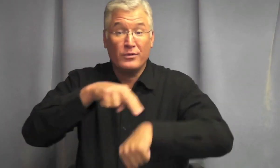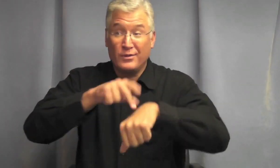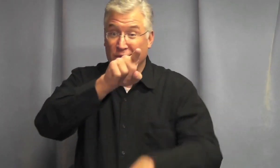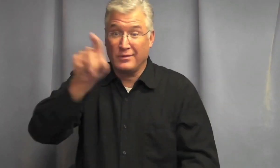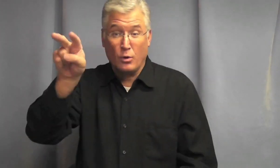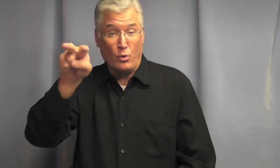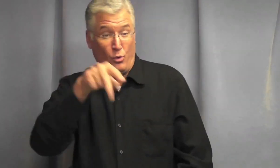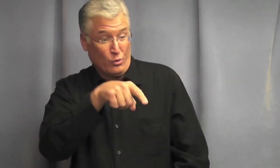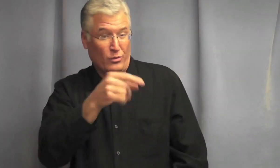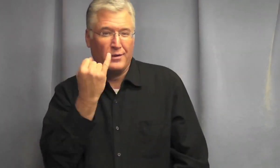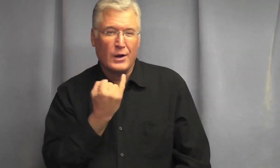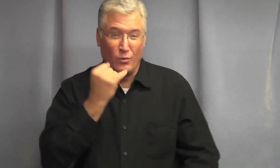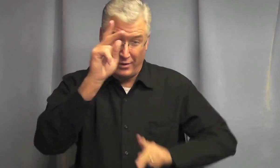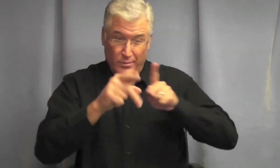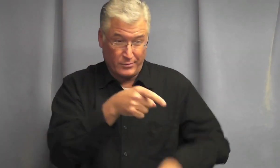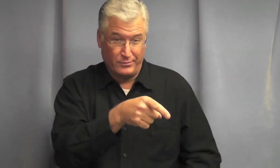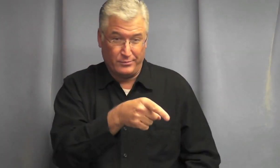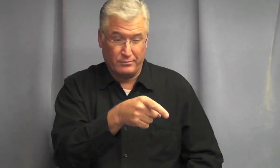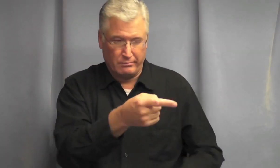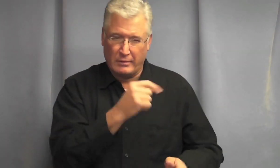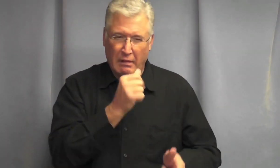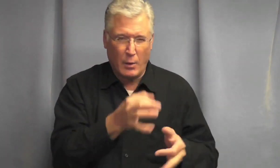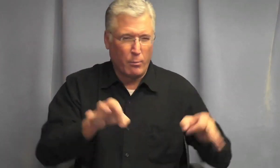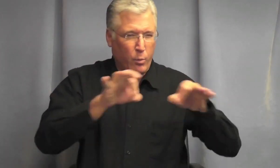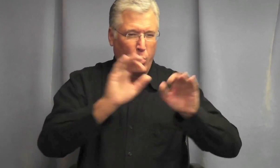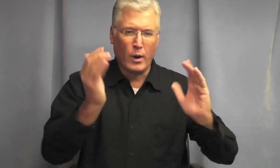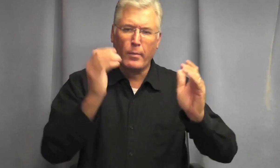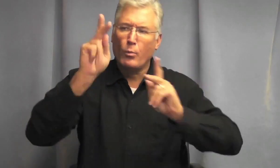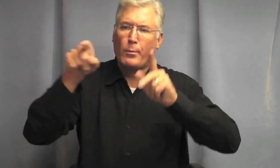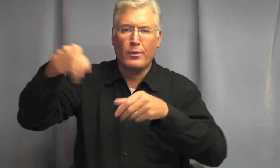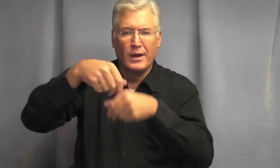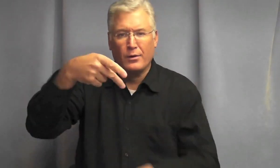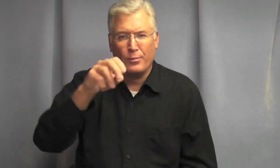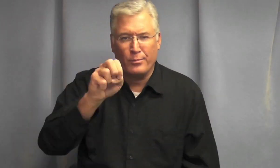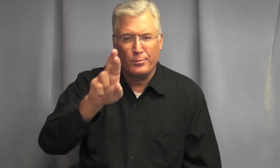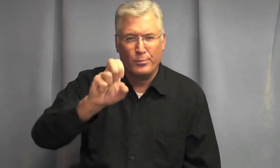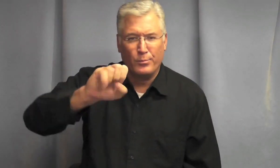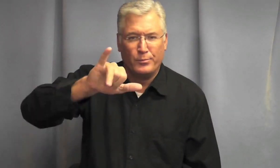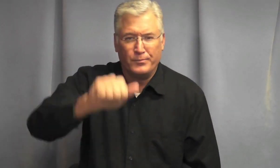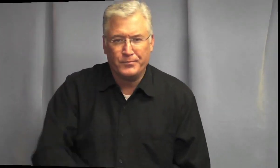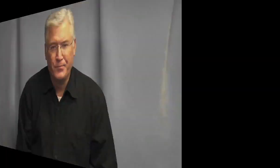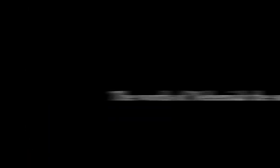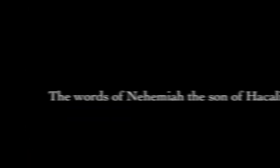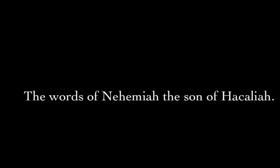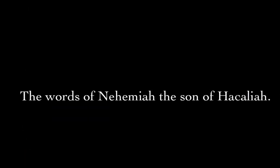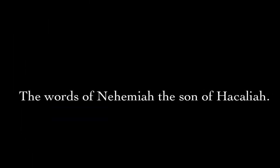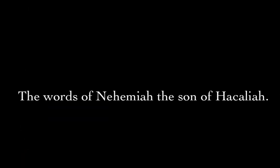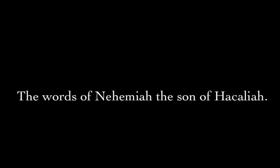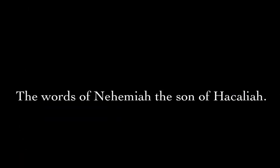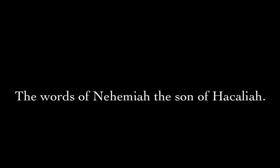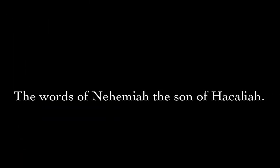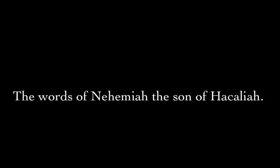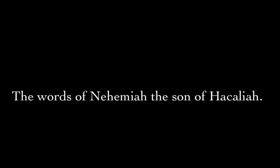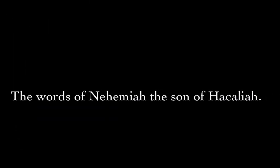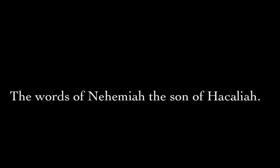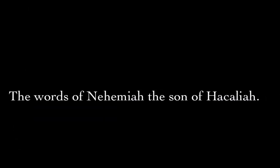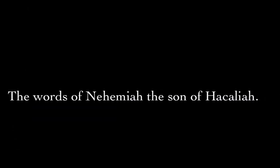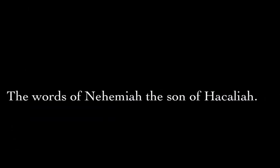felt lowly. The people of the nation of Persia looked down on them like they were not important. The words of Nehemiah, the son